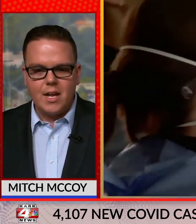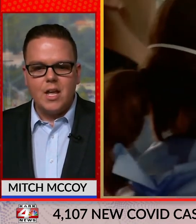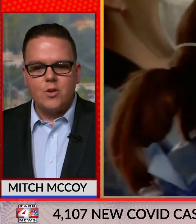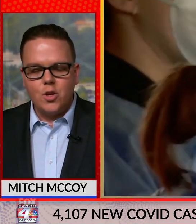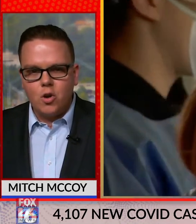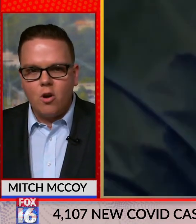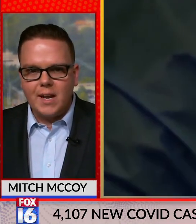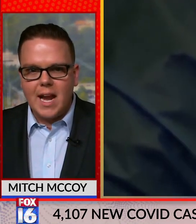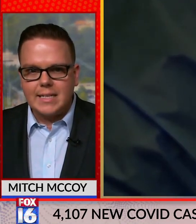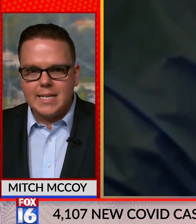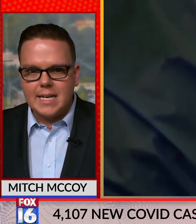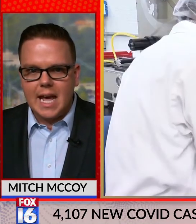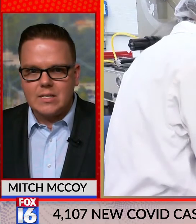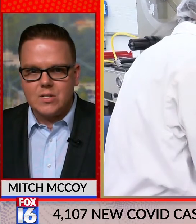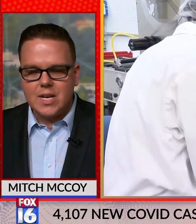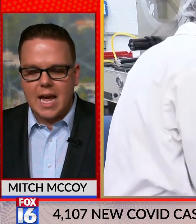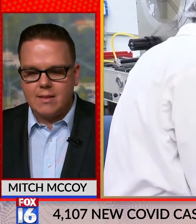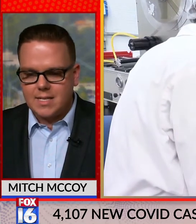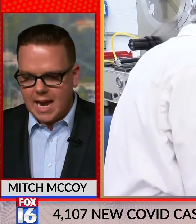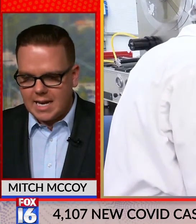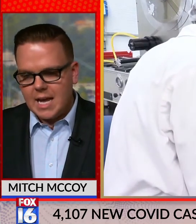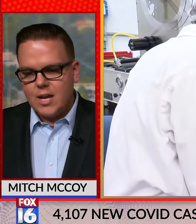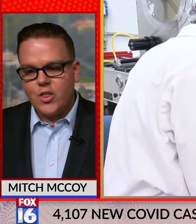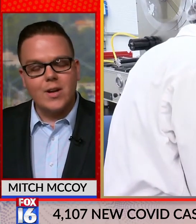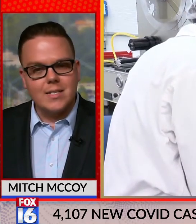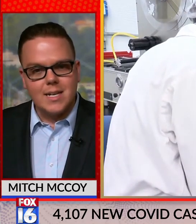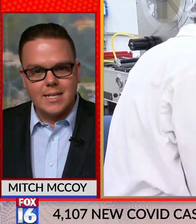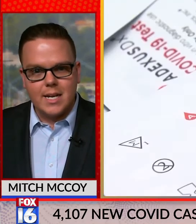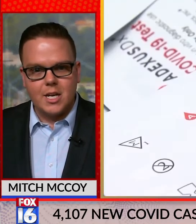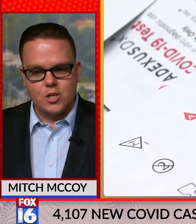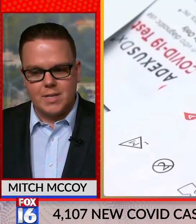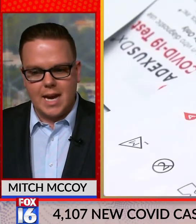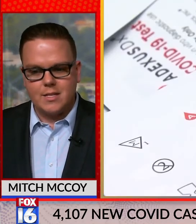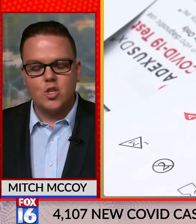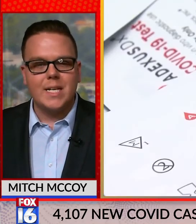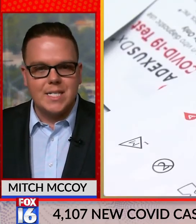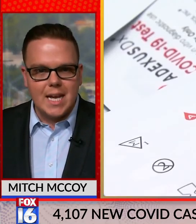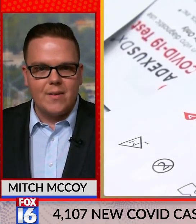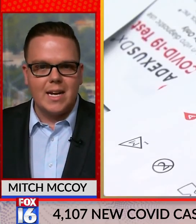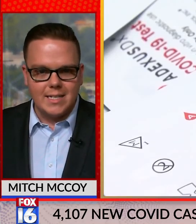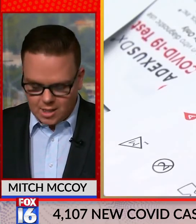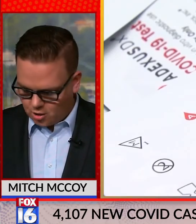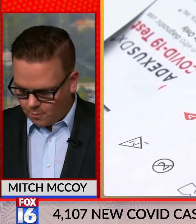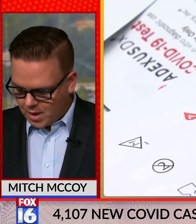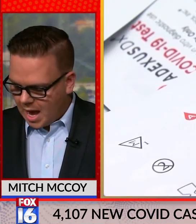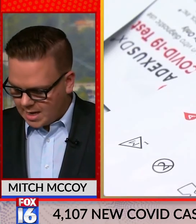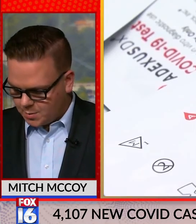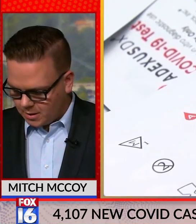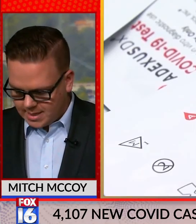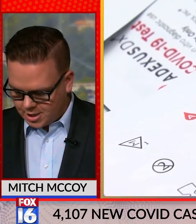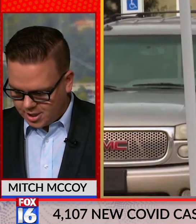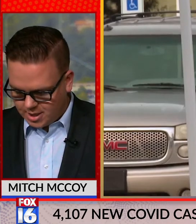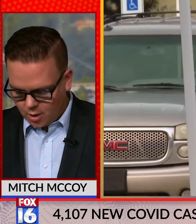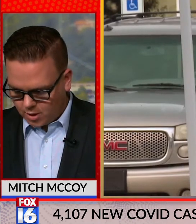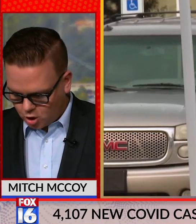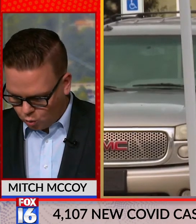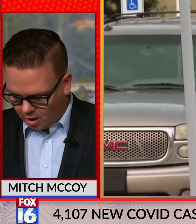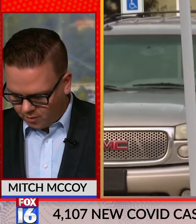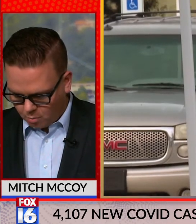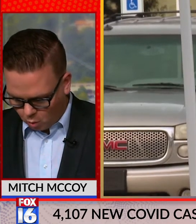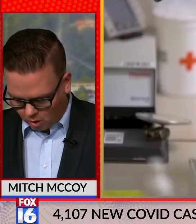4,107 new COVID-19 cases today in the state, 36 additional deaths, 27 additional hospitalizations,